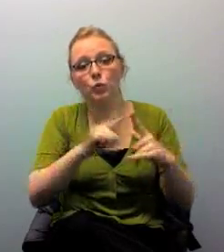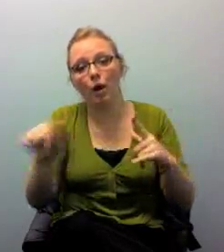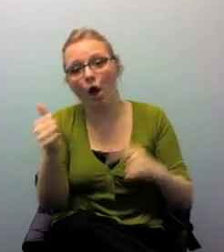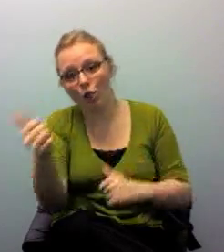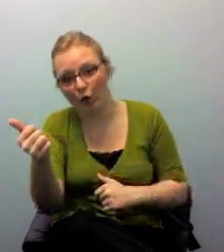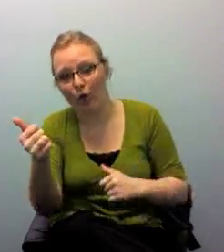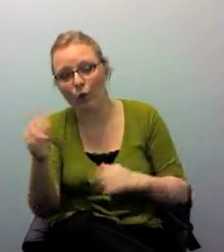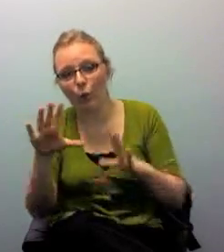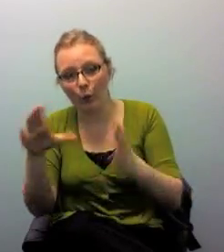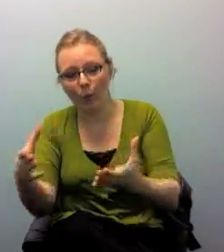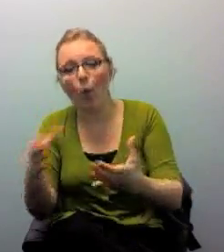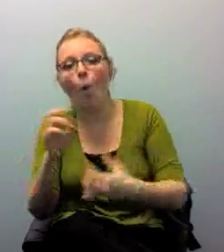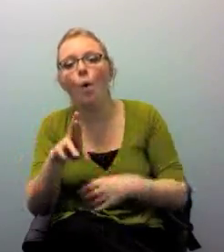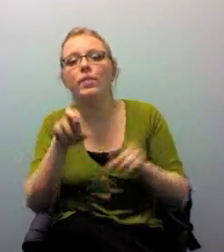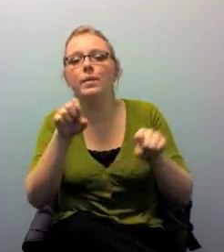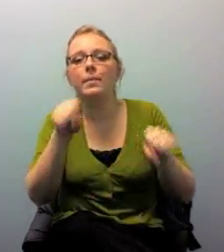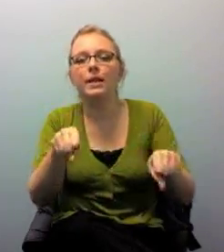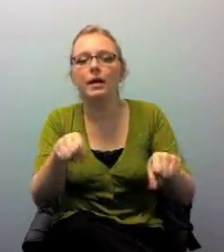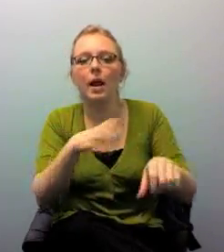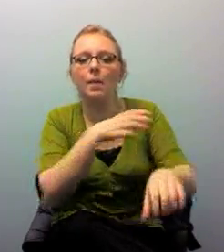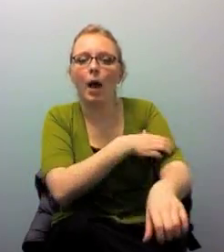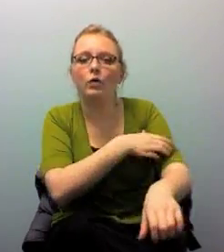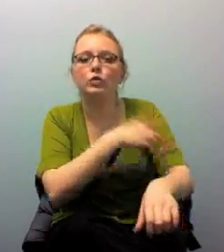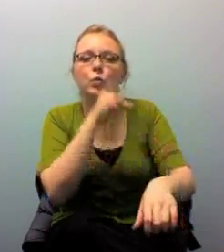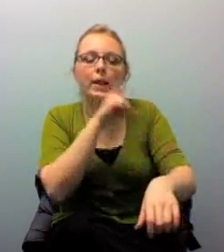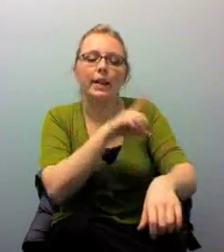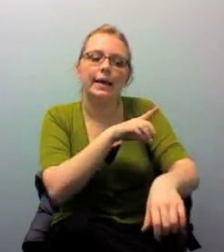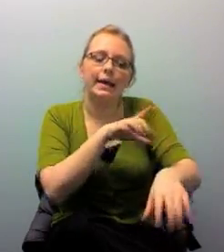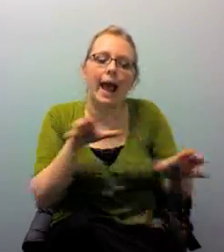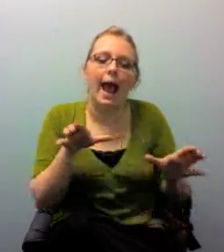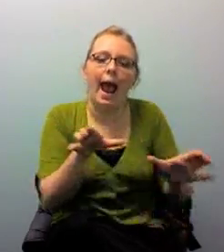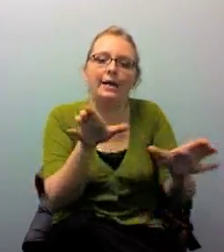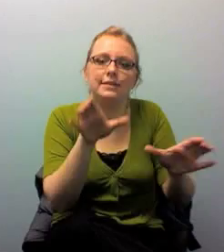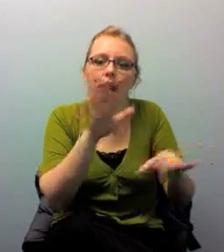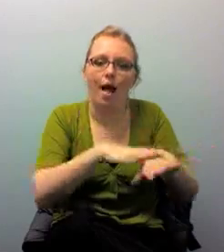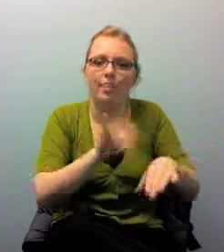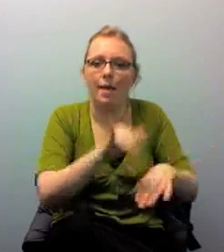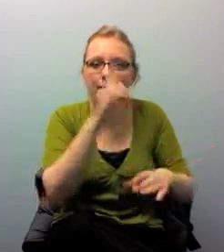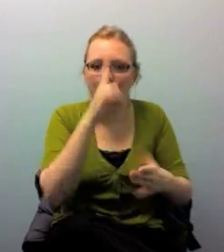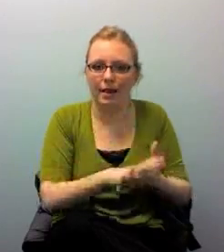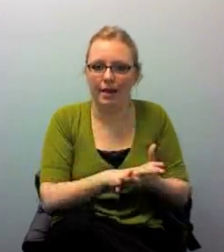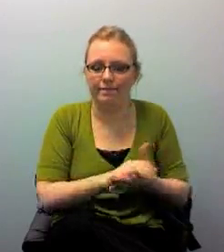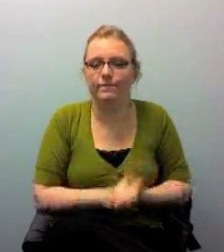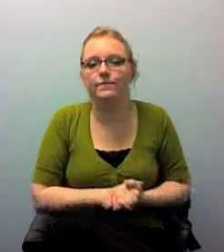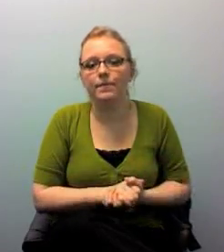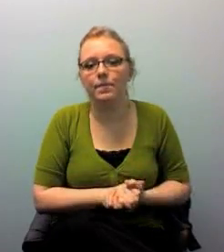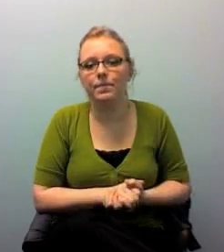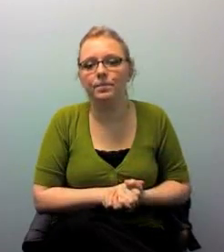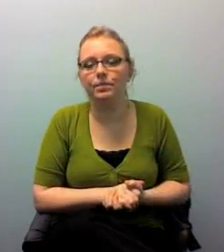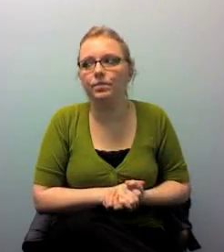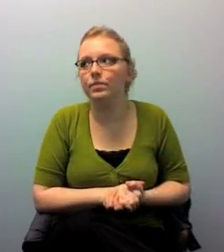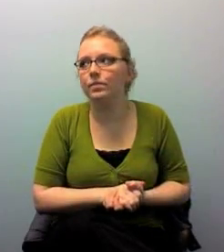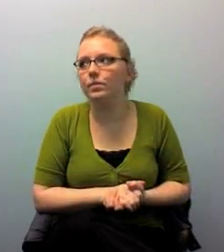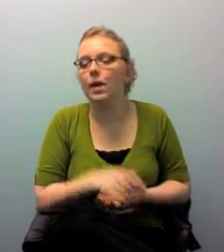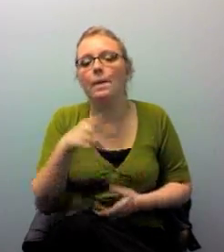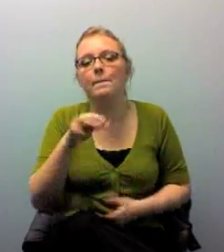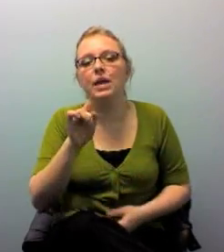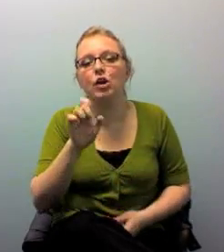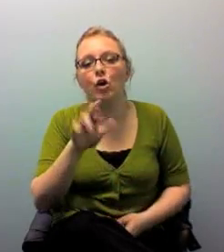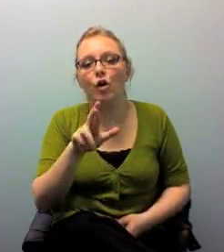the ability or power to implement or act on that belief. Peter Bell has developed a curriculum